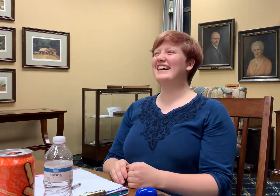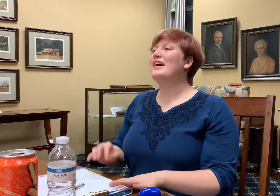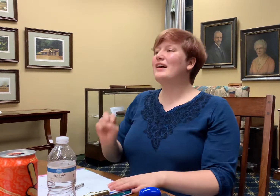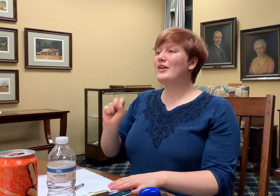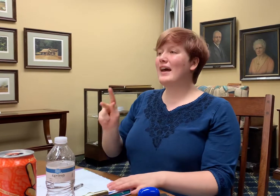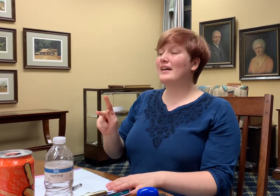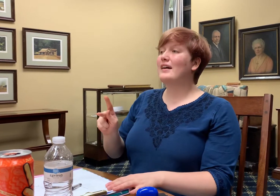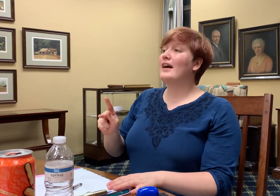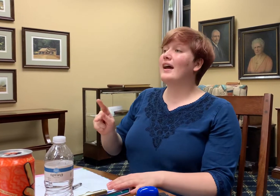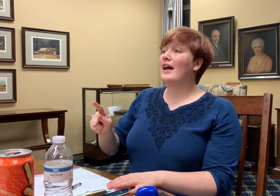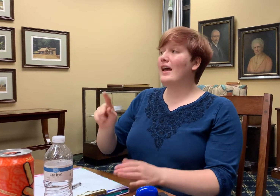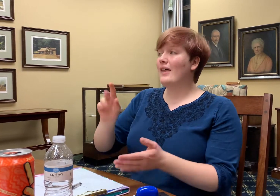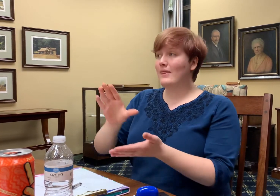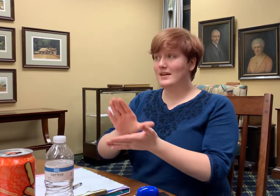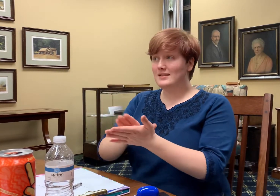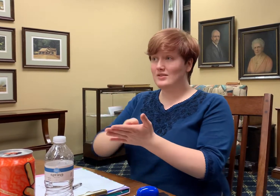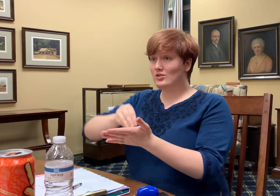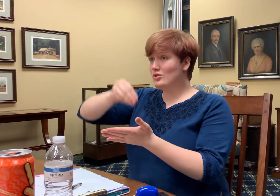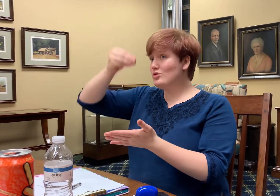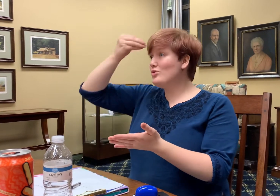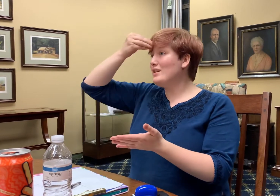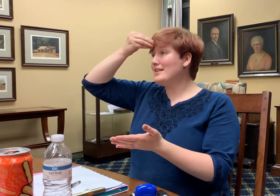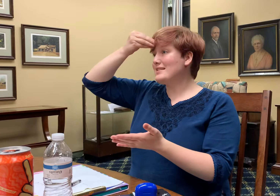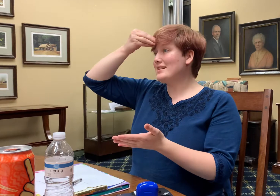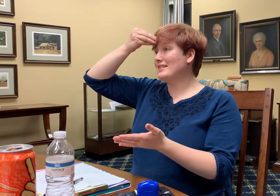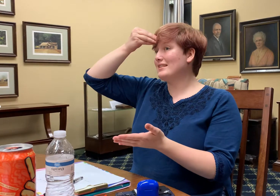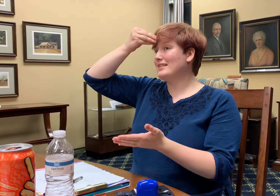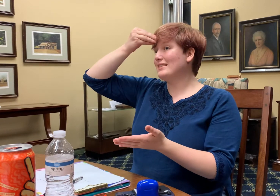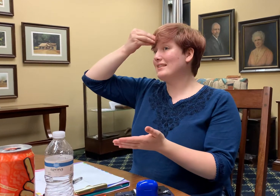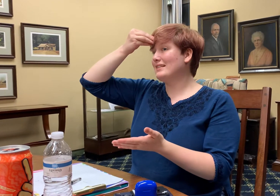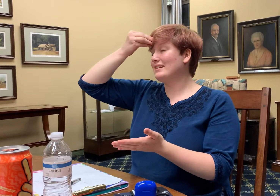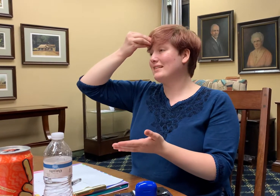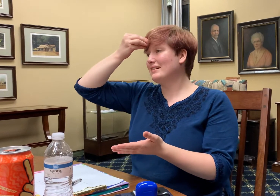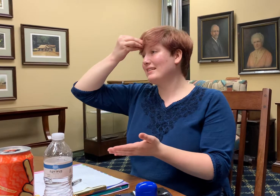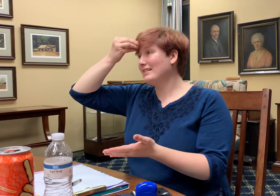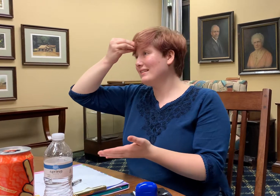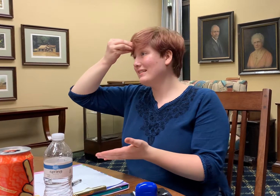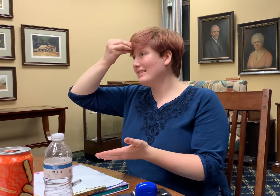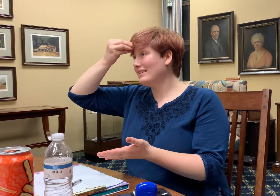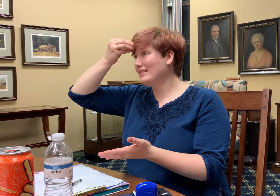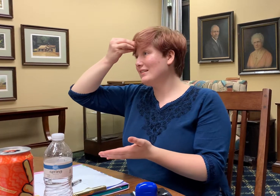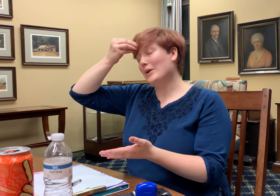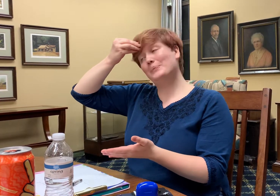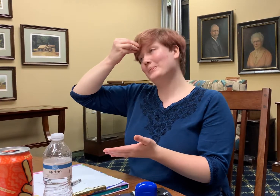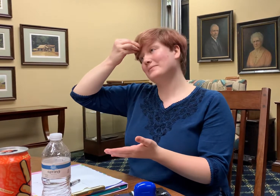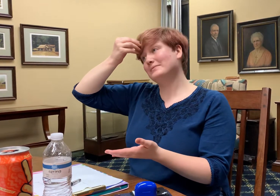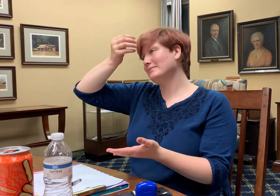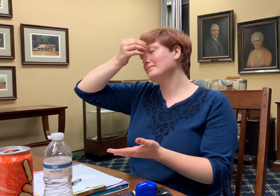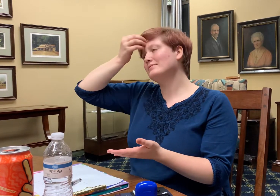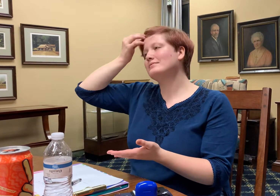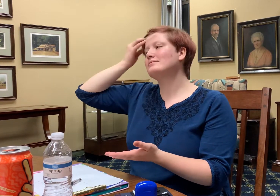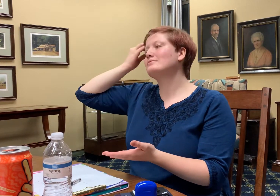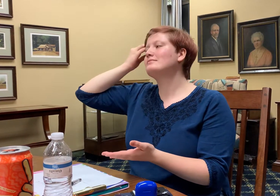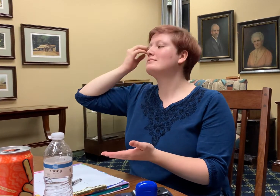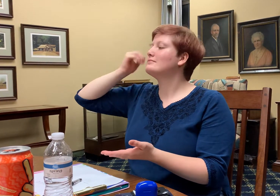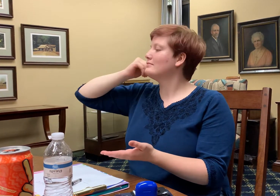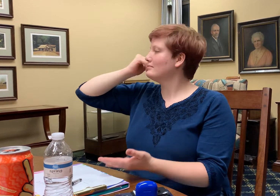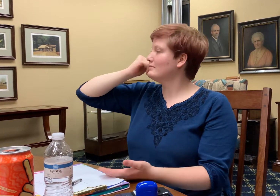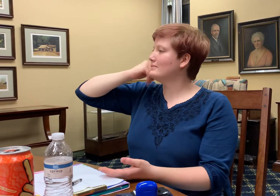Aww. Okay. And this is student. Is there a difference between teacher and professor? No. You would, if you wanted to specify, you'd probably do